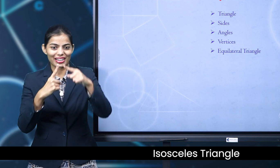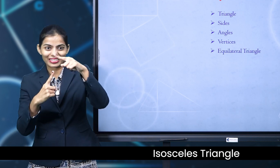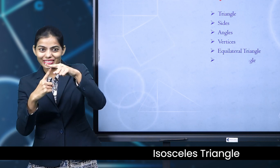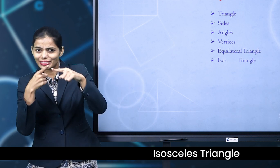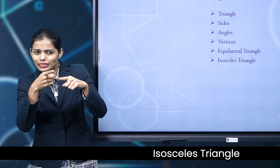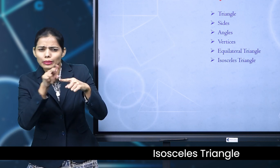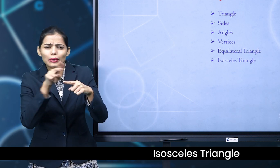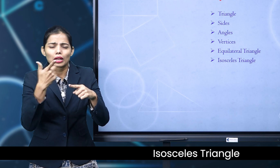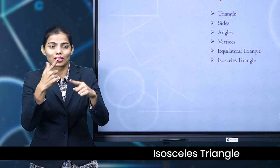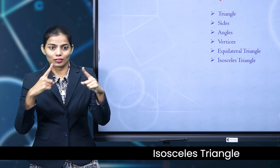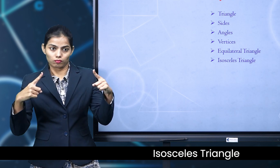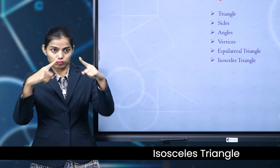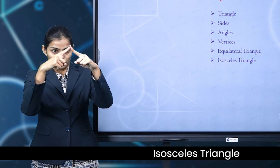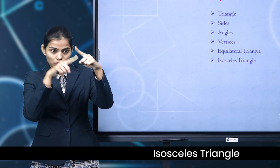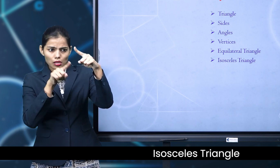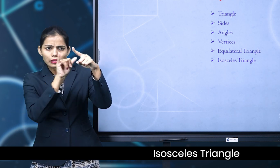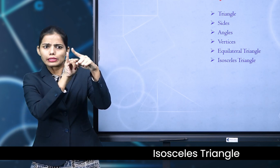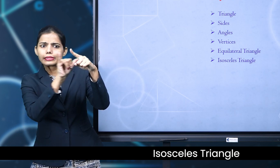isosceles triangle,